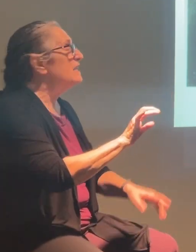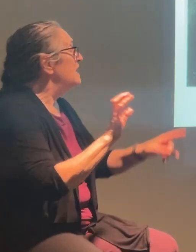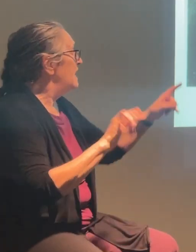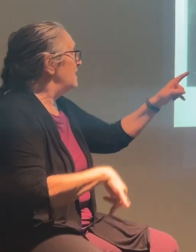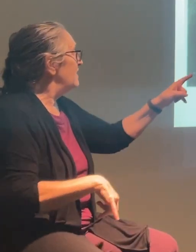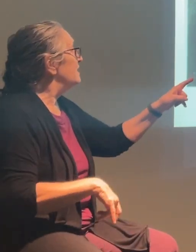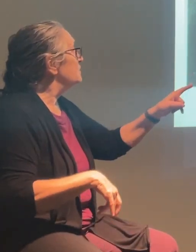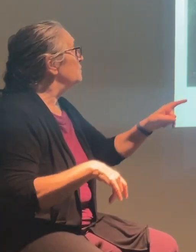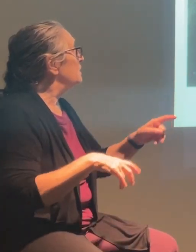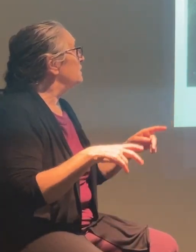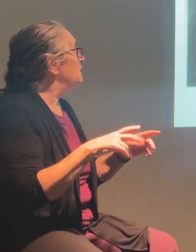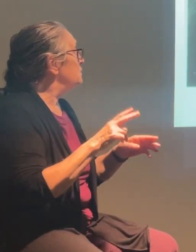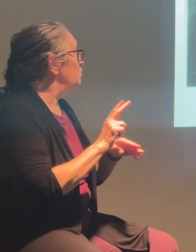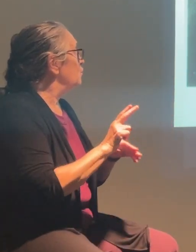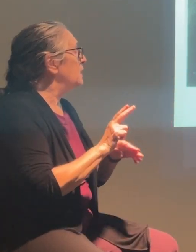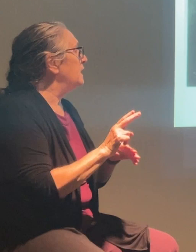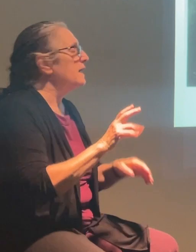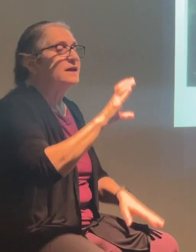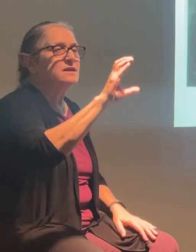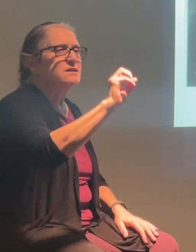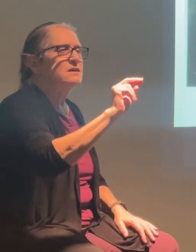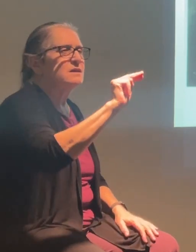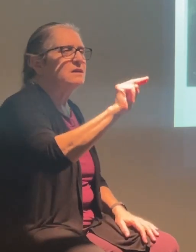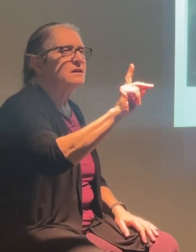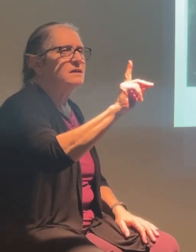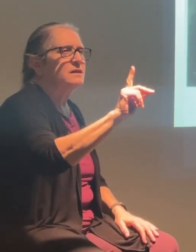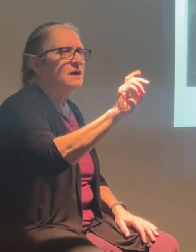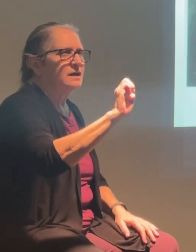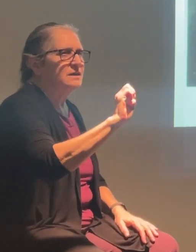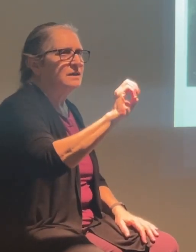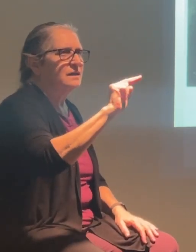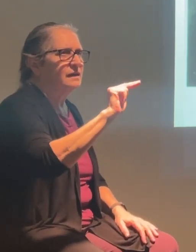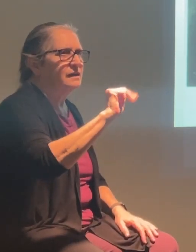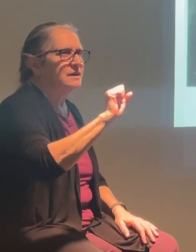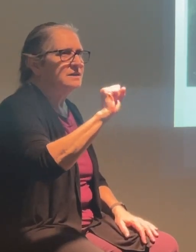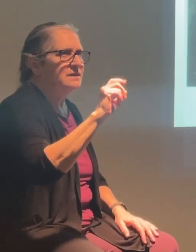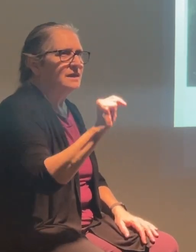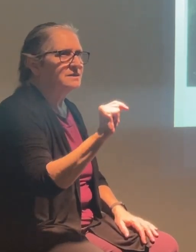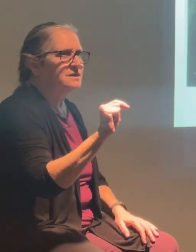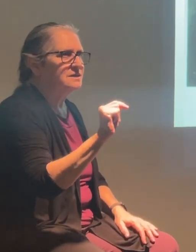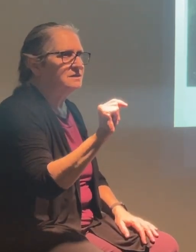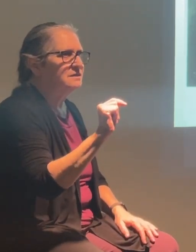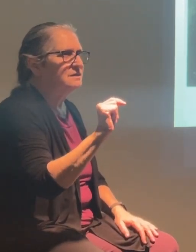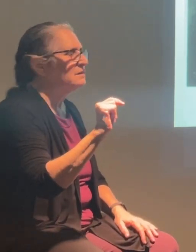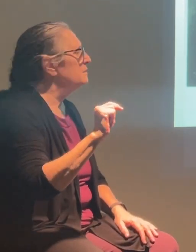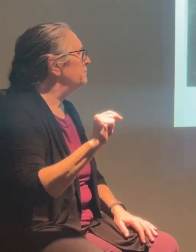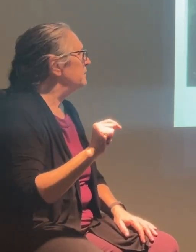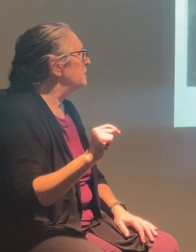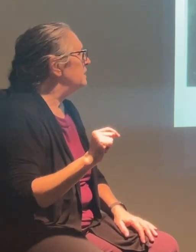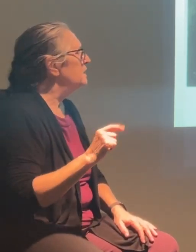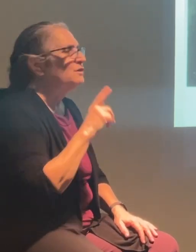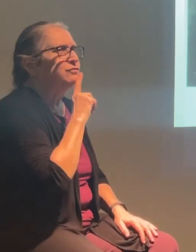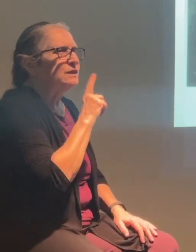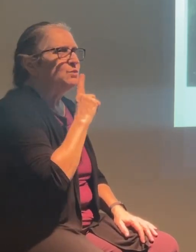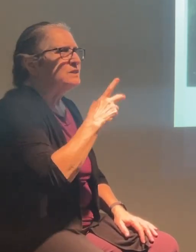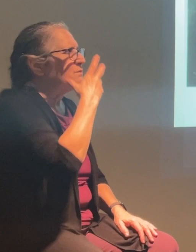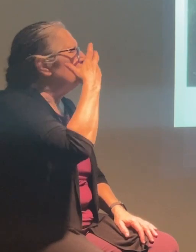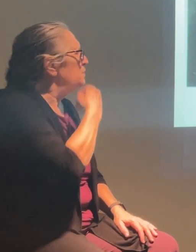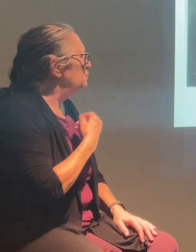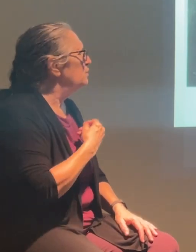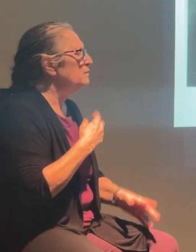Nast Publications. And we'll talk about it later on. This was really a beautiful marriage between art and